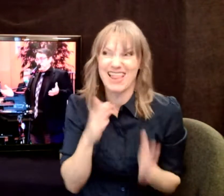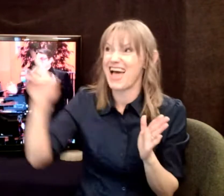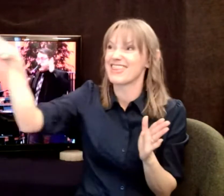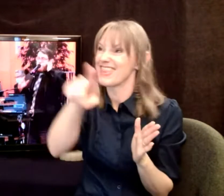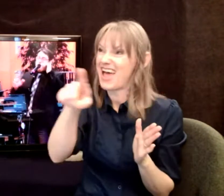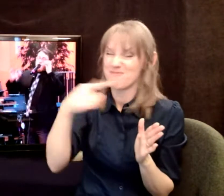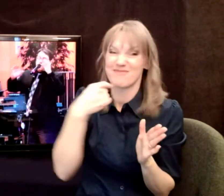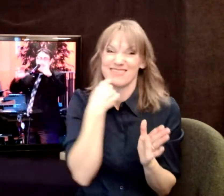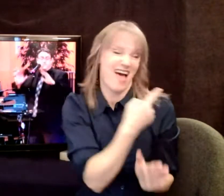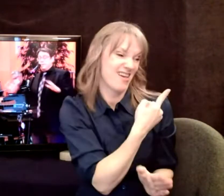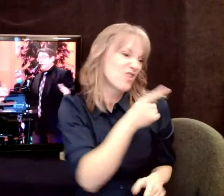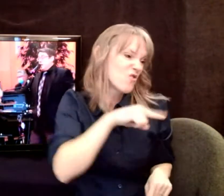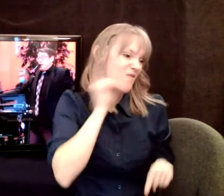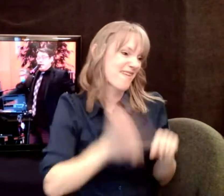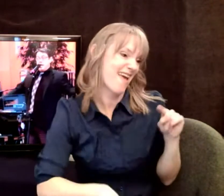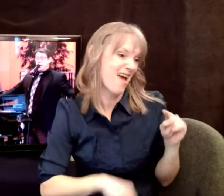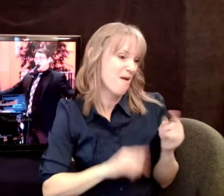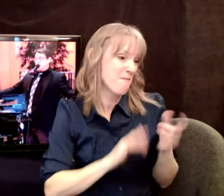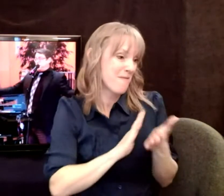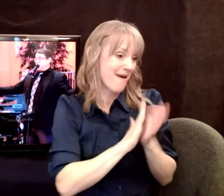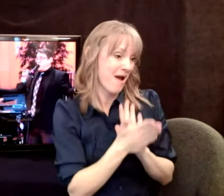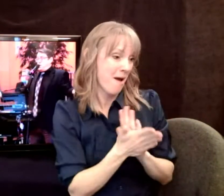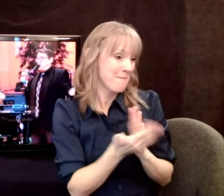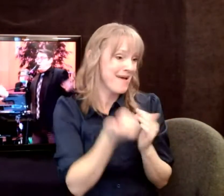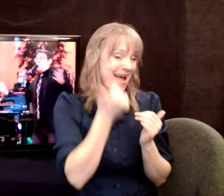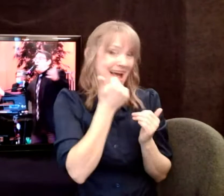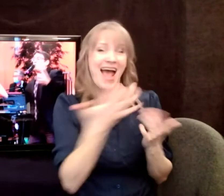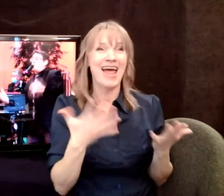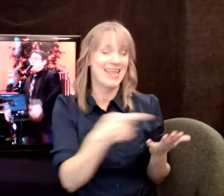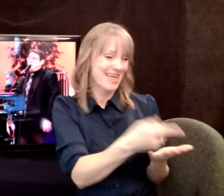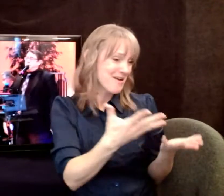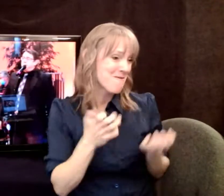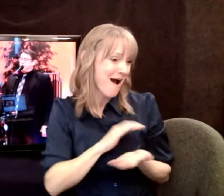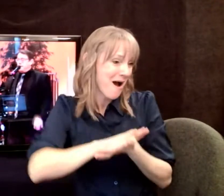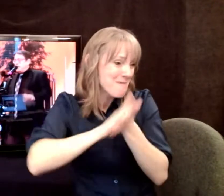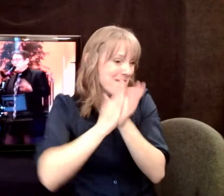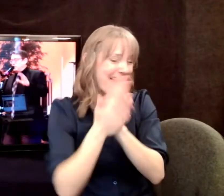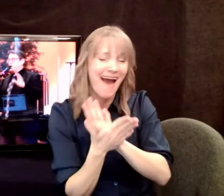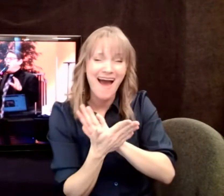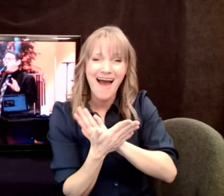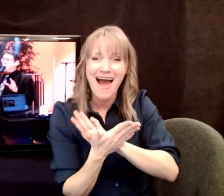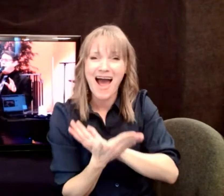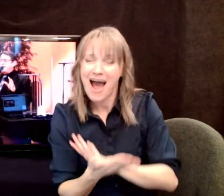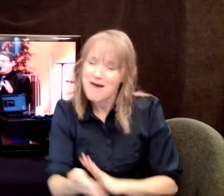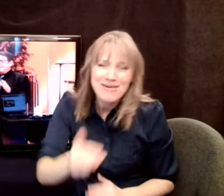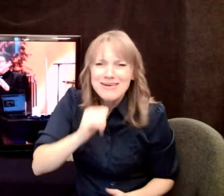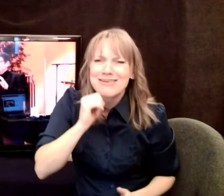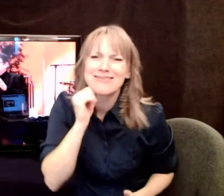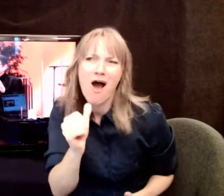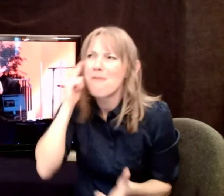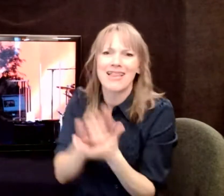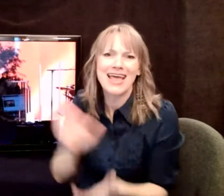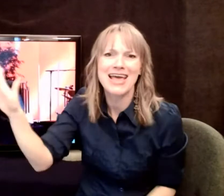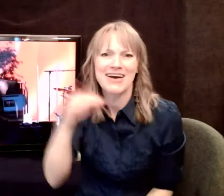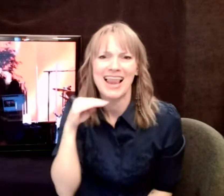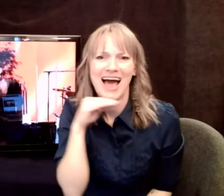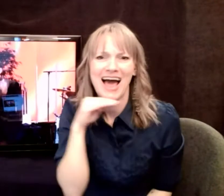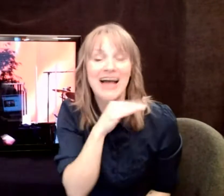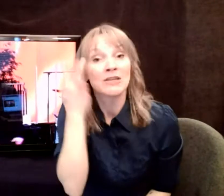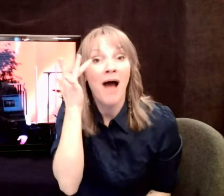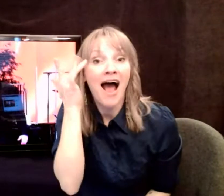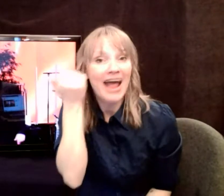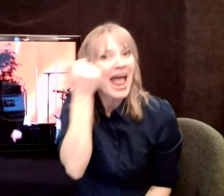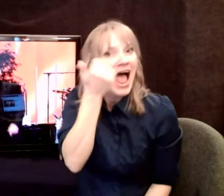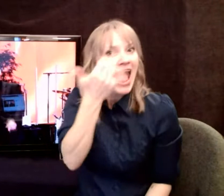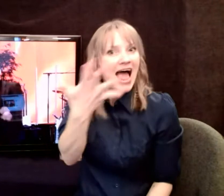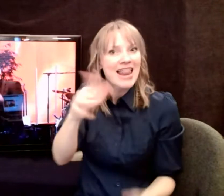Meditate can't be anything you want to be. Don't be deceived.